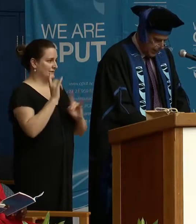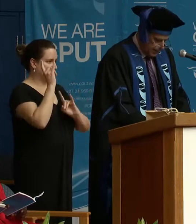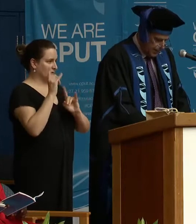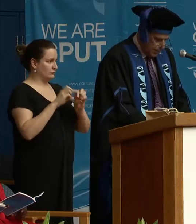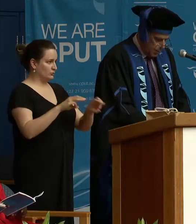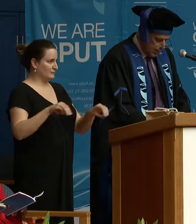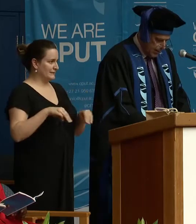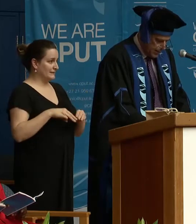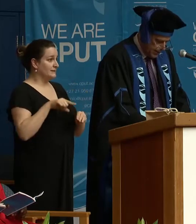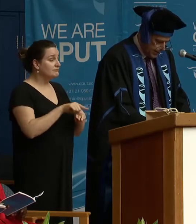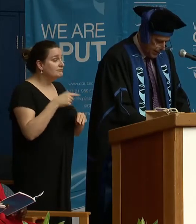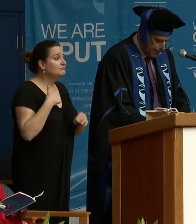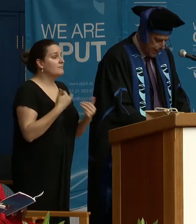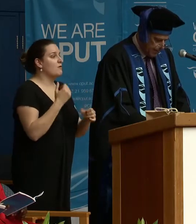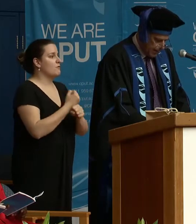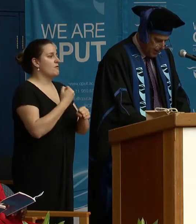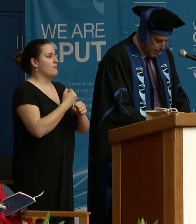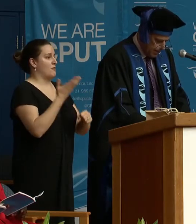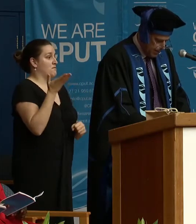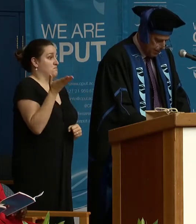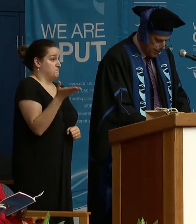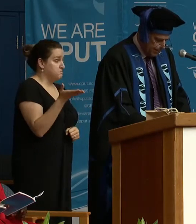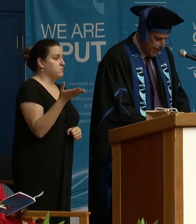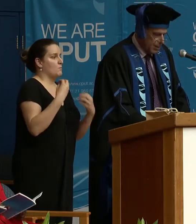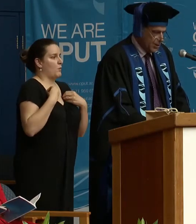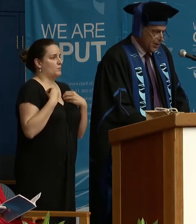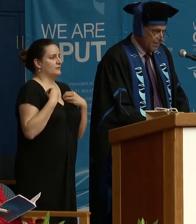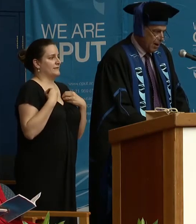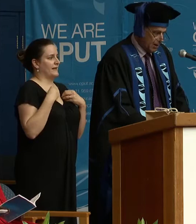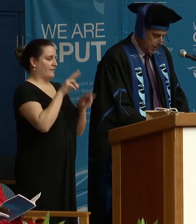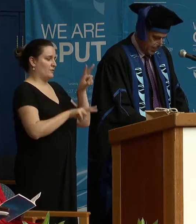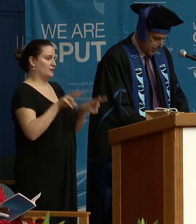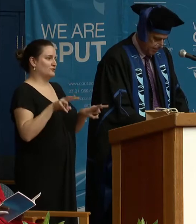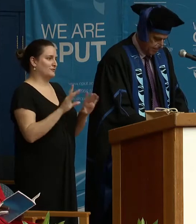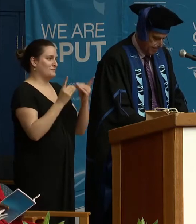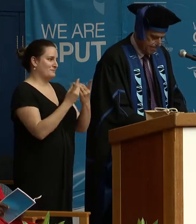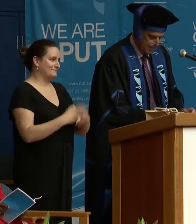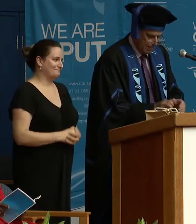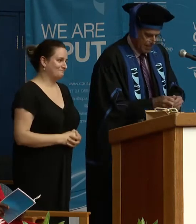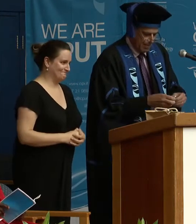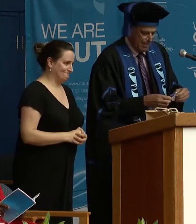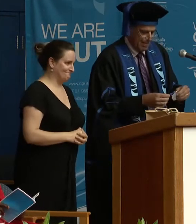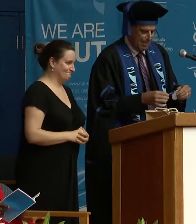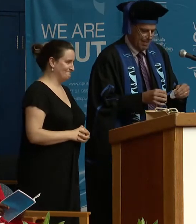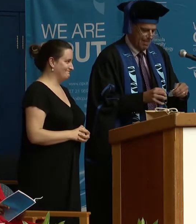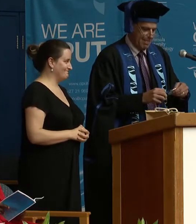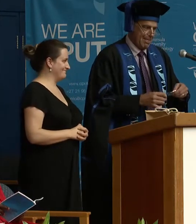is currently working in the City of Cape Town Property Valuation Department.